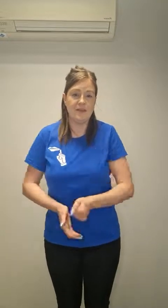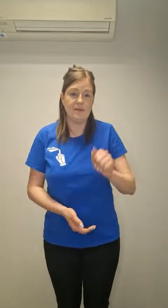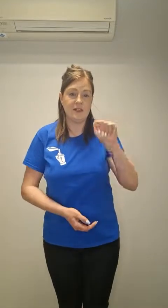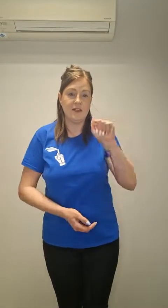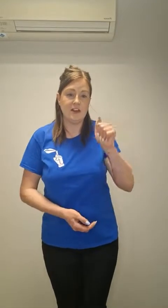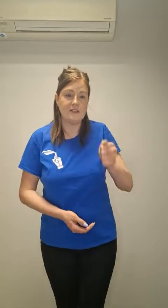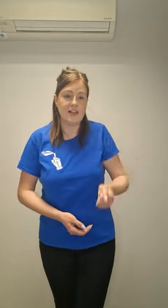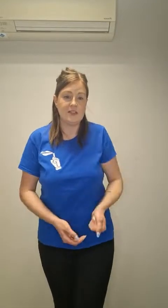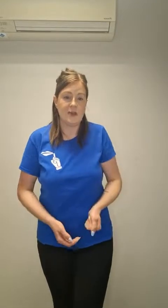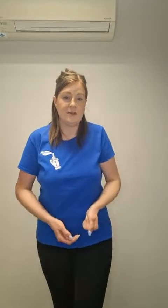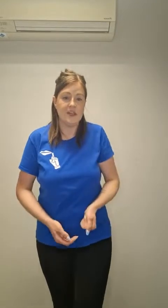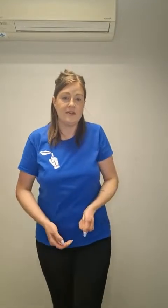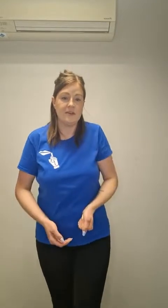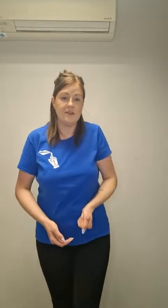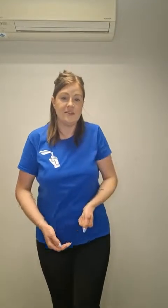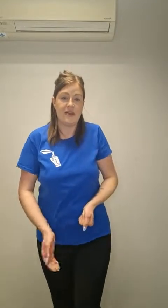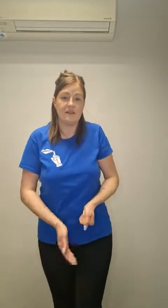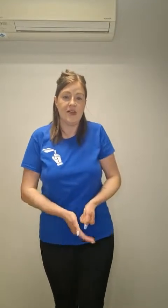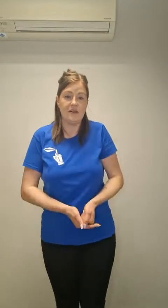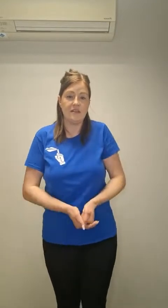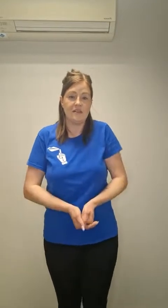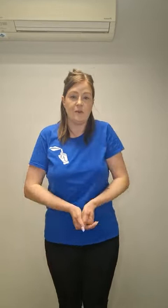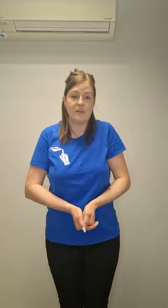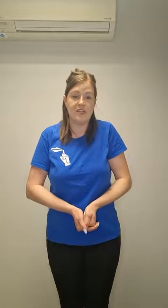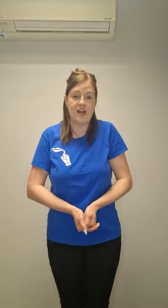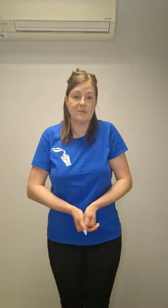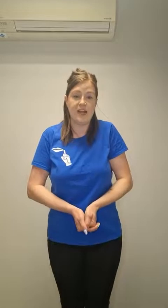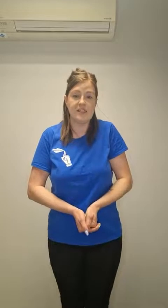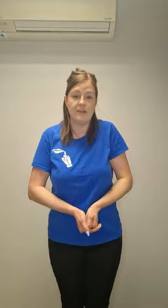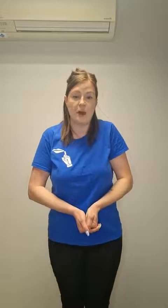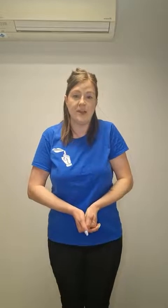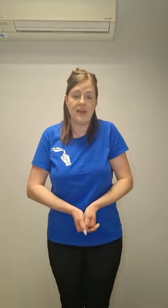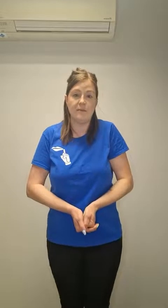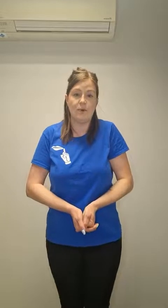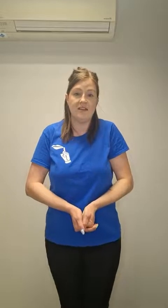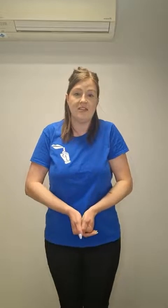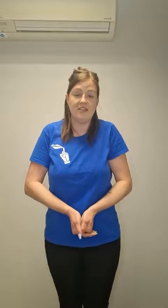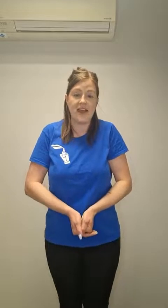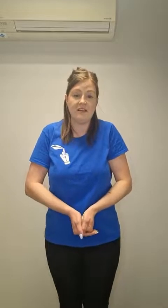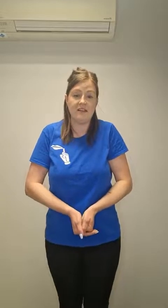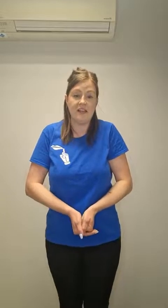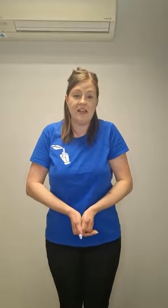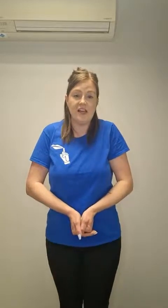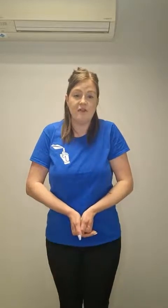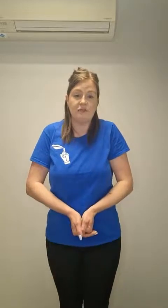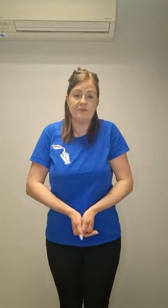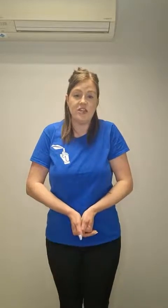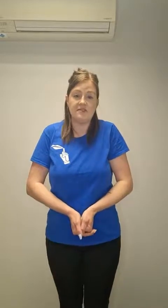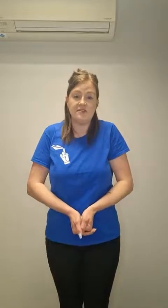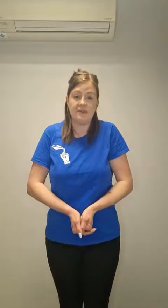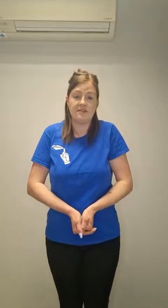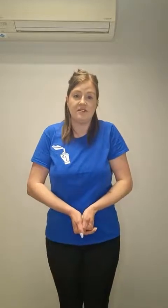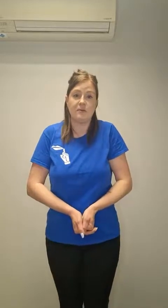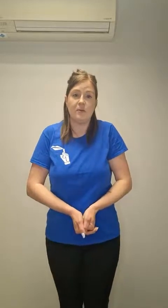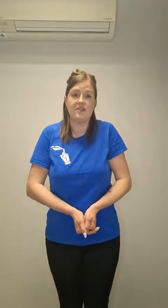Working closed hand, palm in, pointing down, held in supporting cupped hand, palm in, pointing down, formation swings to supporting